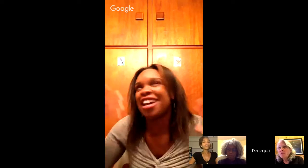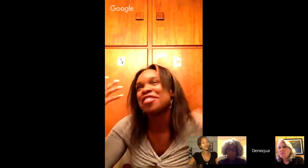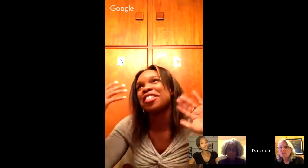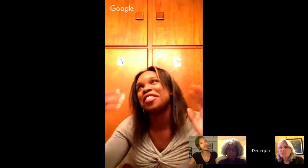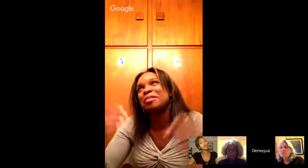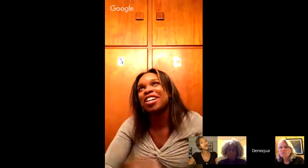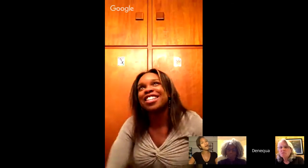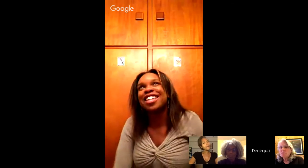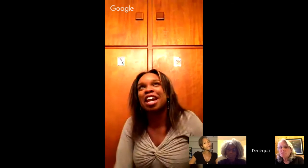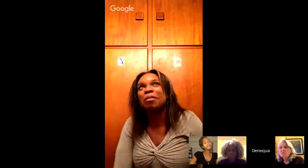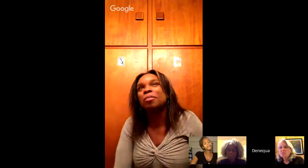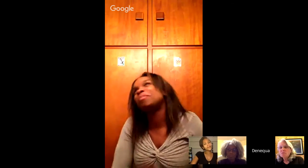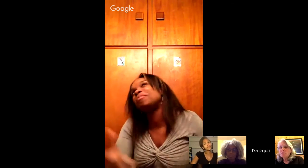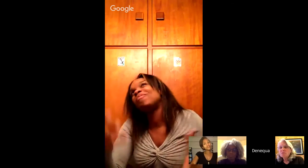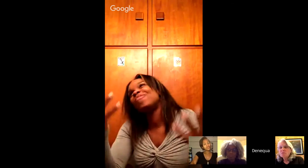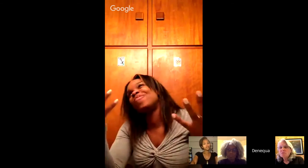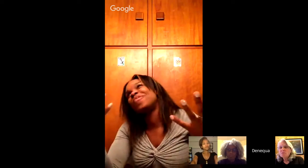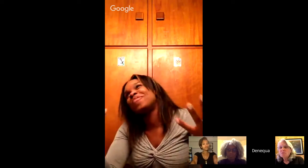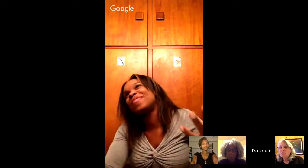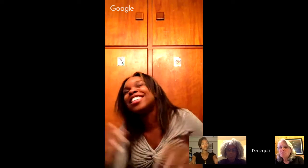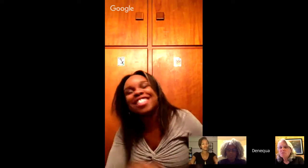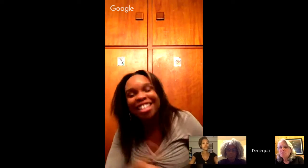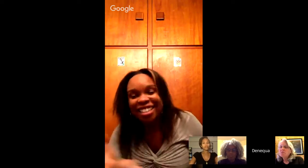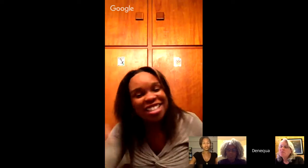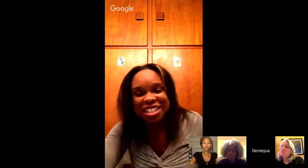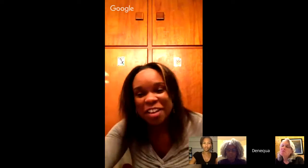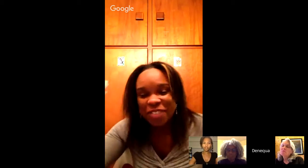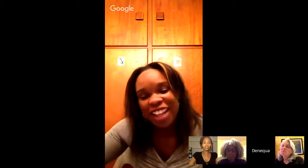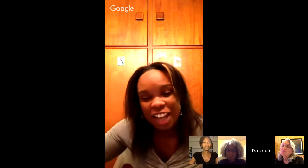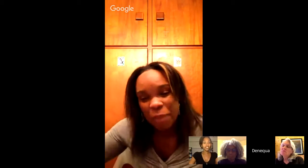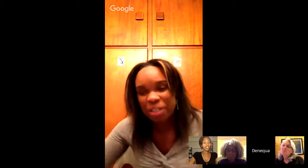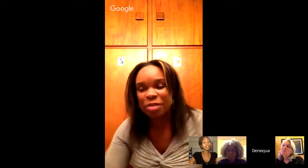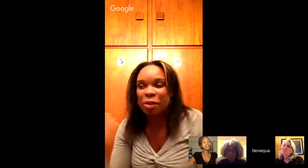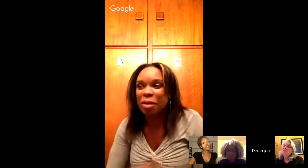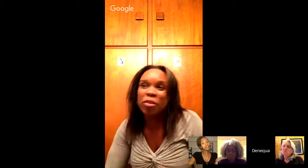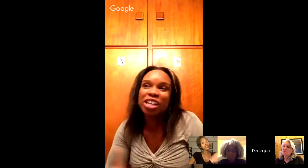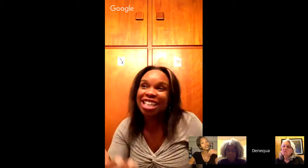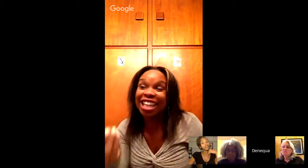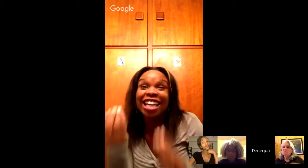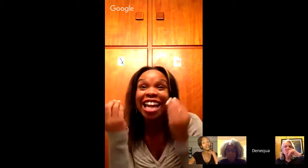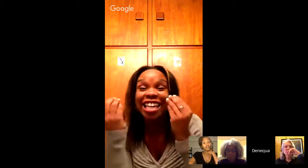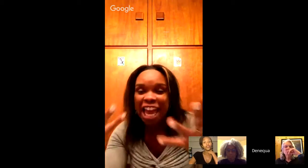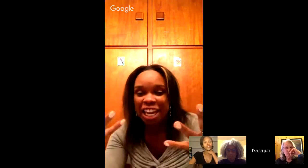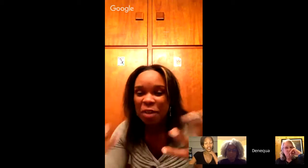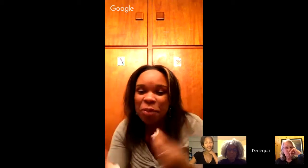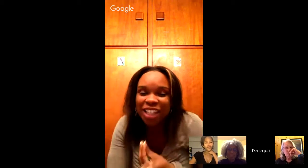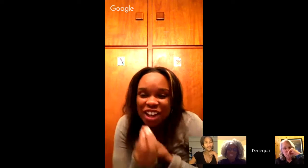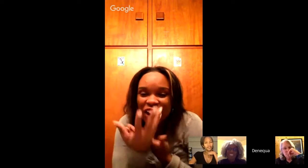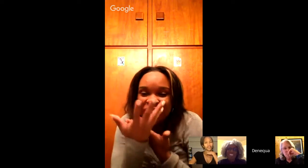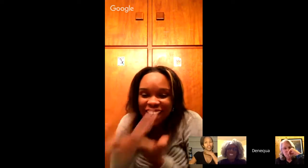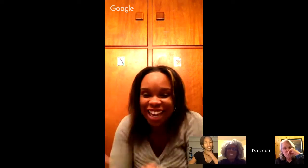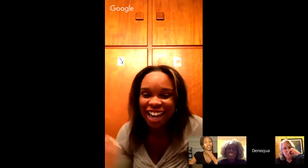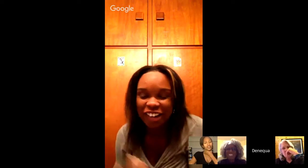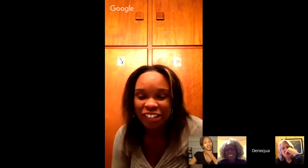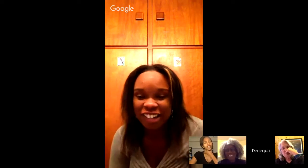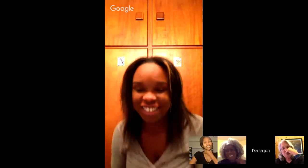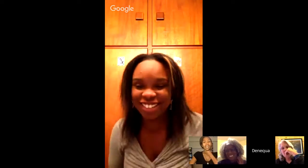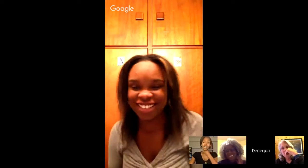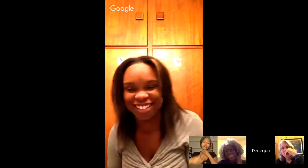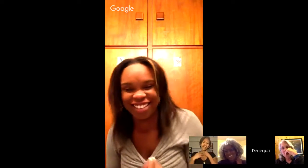I'm trying to say, it's like this is the same thing that happens to me when I'm voicing. Like, I get it, but it's hard to get it out. Yeah, I mean,